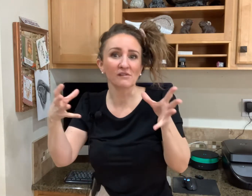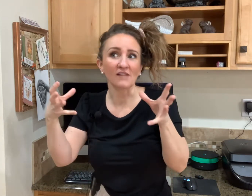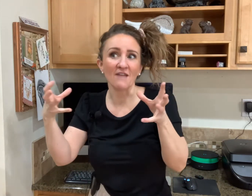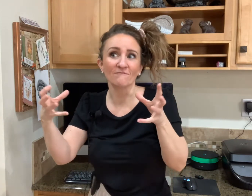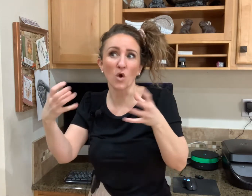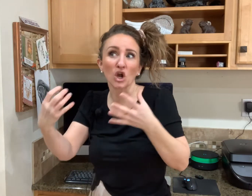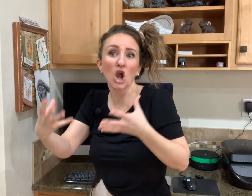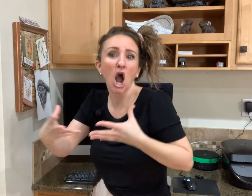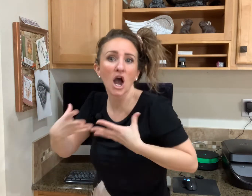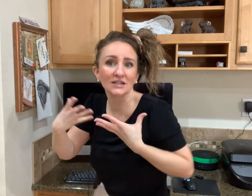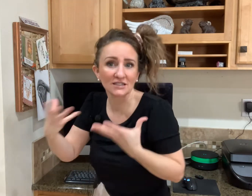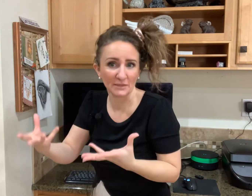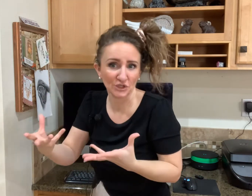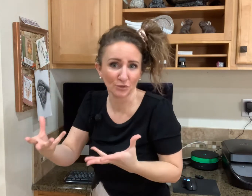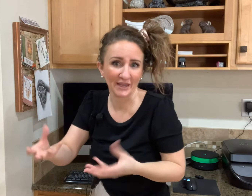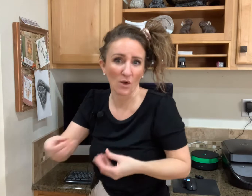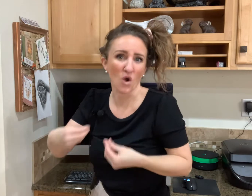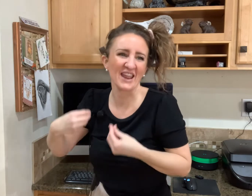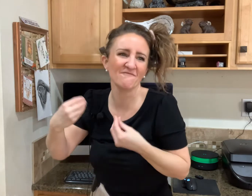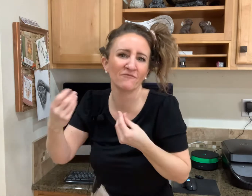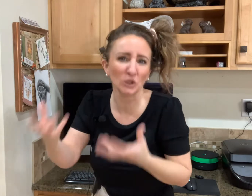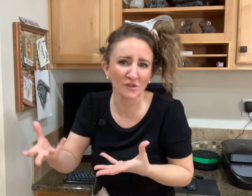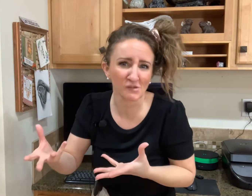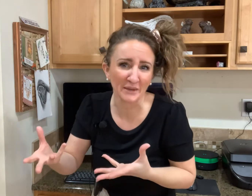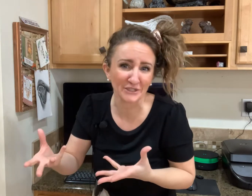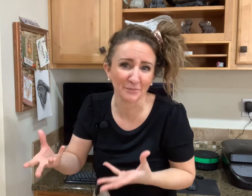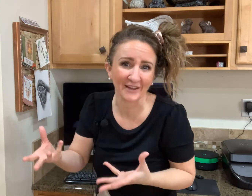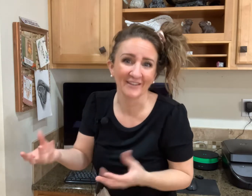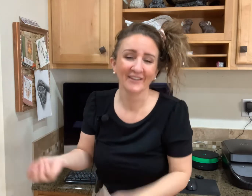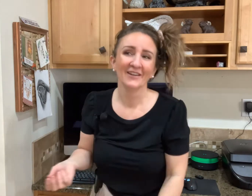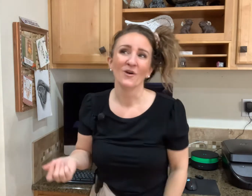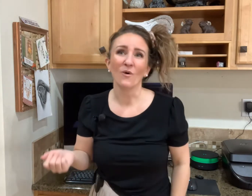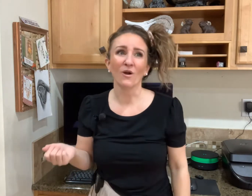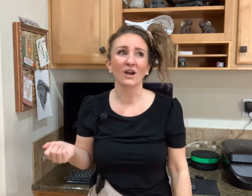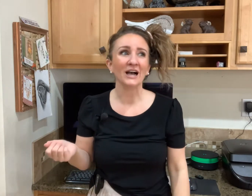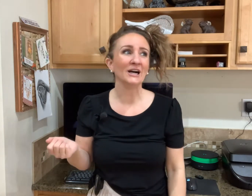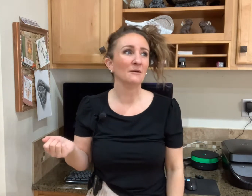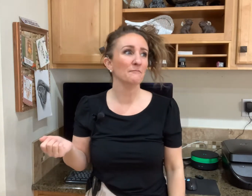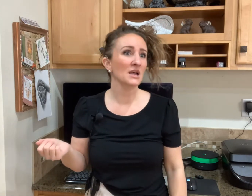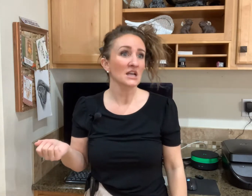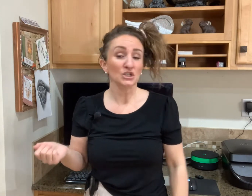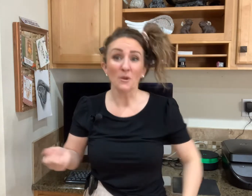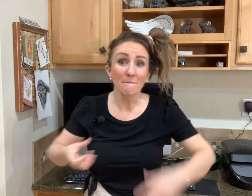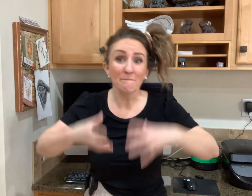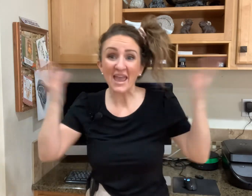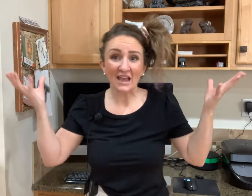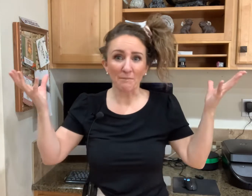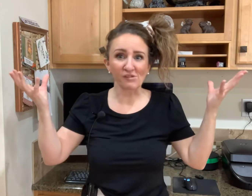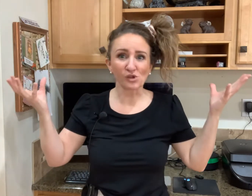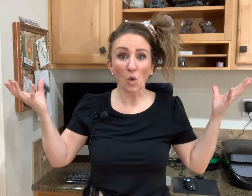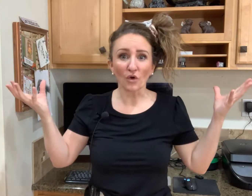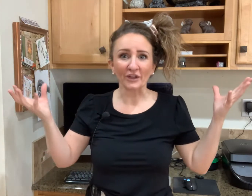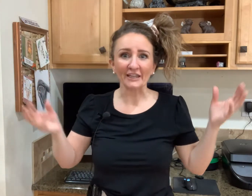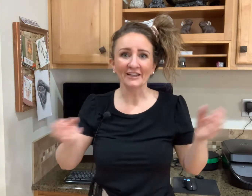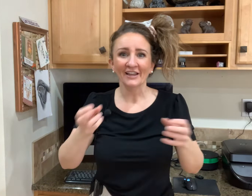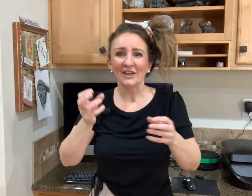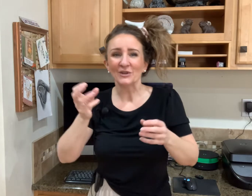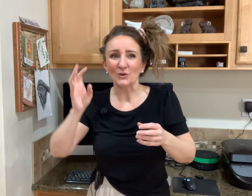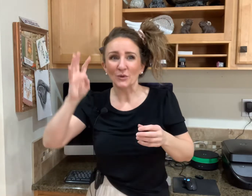sign for cause me to be or influence me to be. Or to make up a story, you would